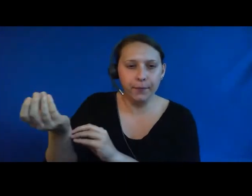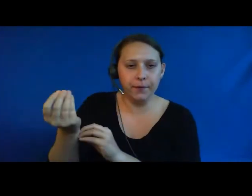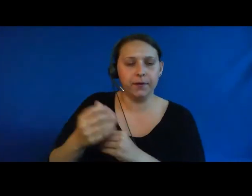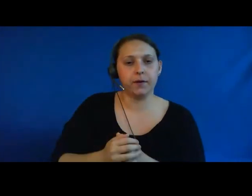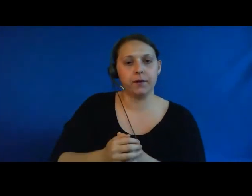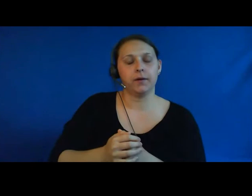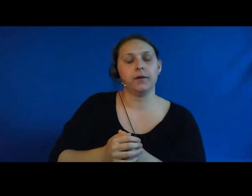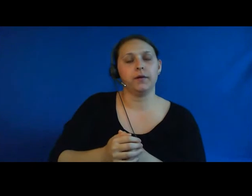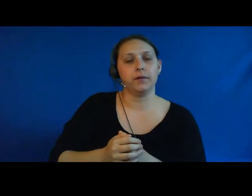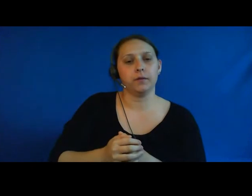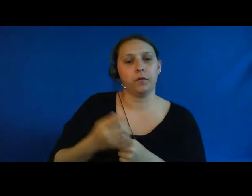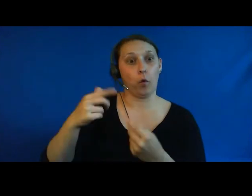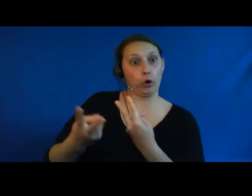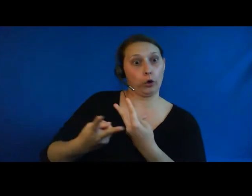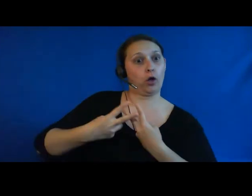we've had to